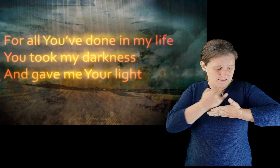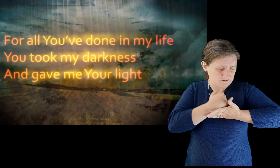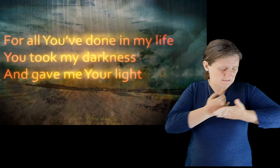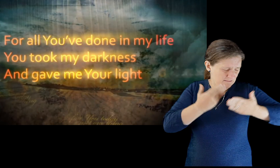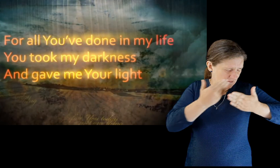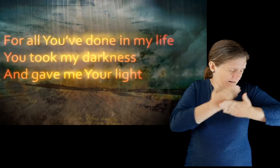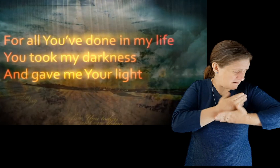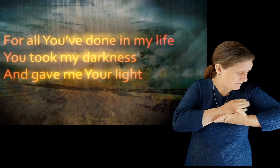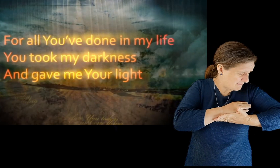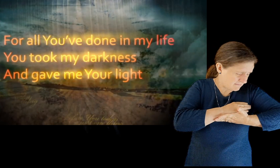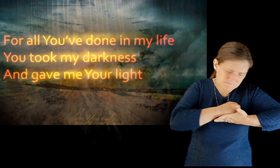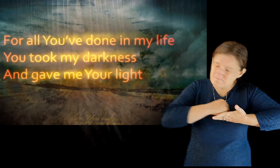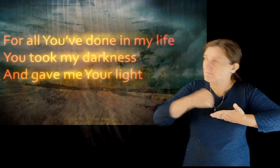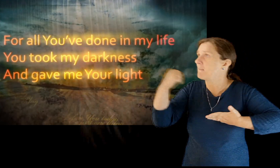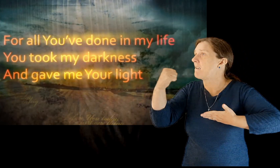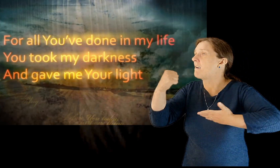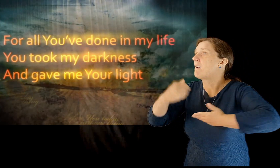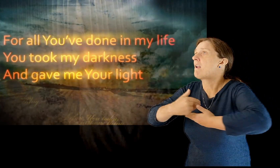universe and gave me your light.